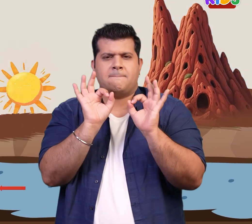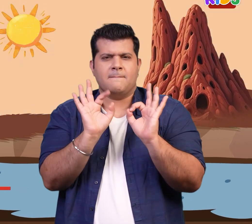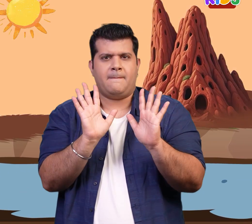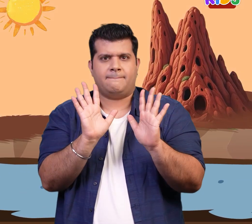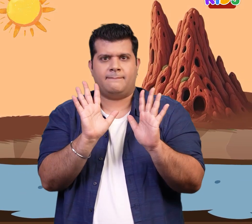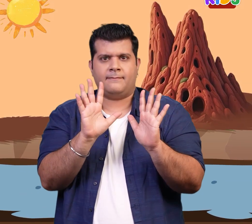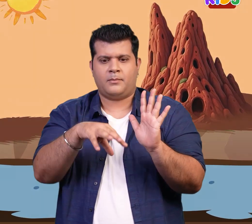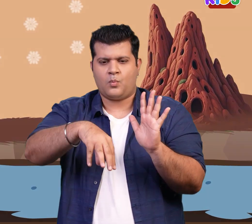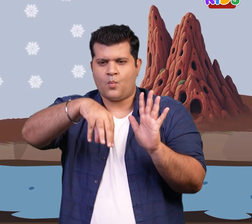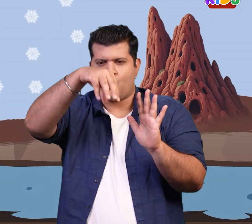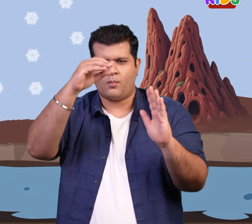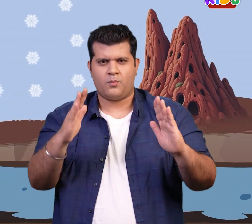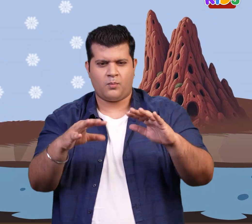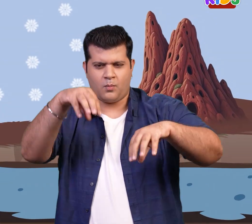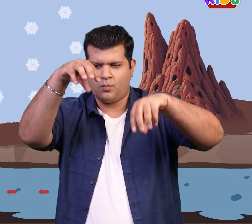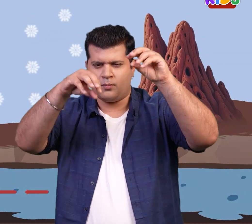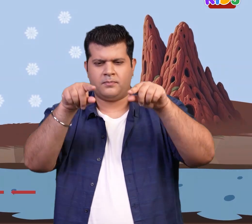cold. It is just perfect inside.